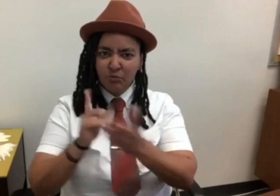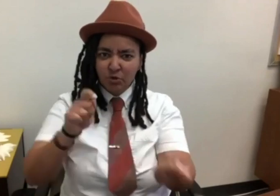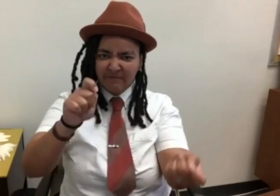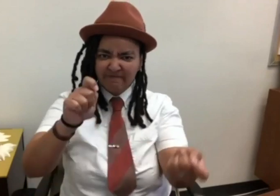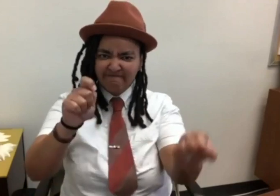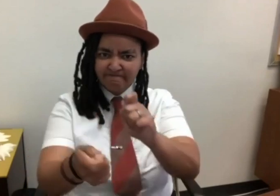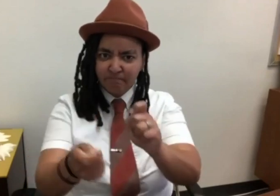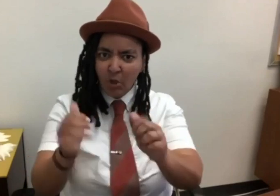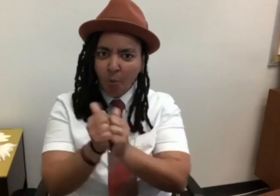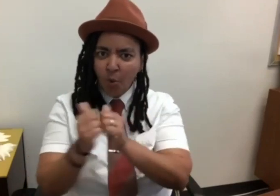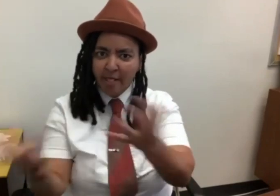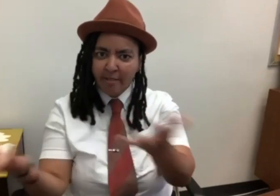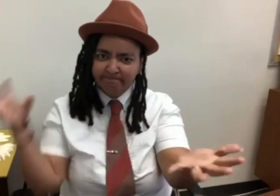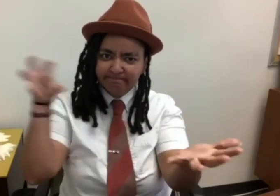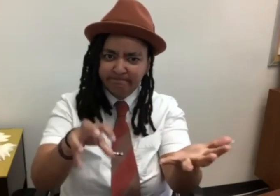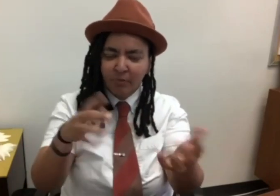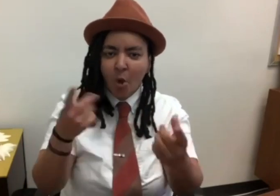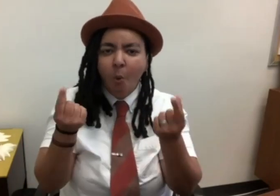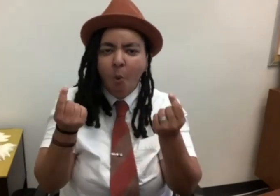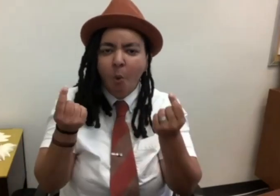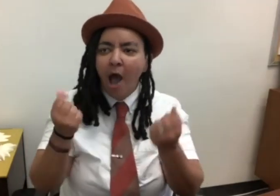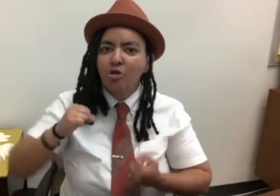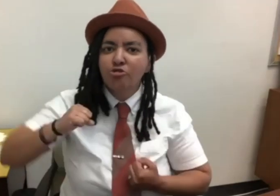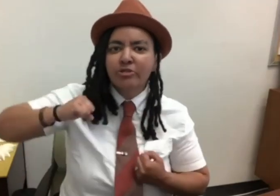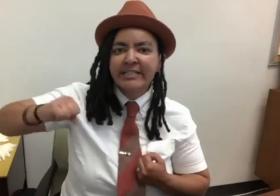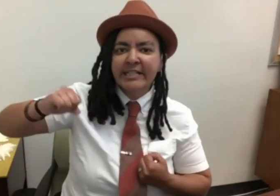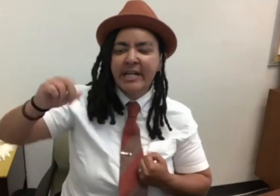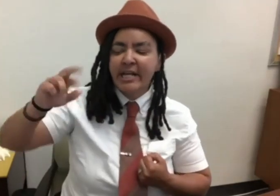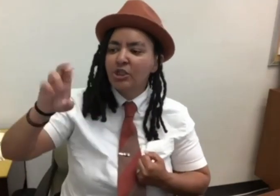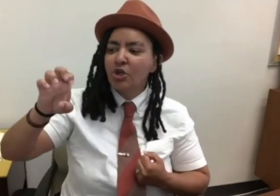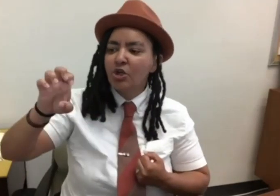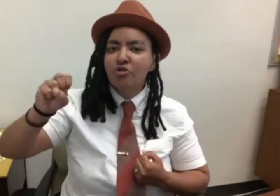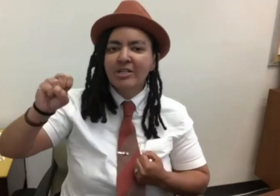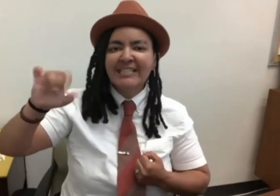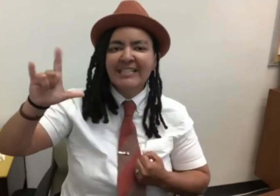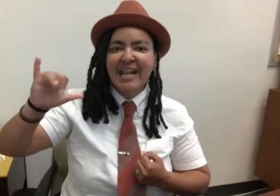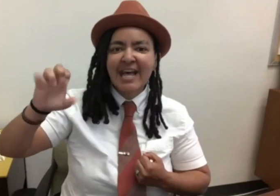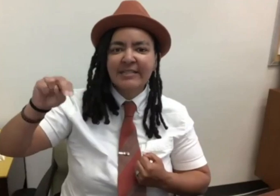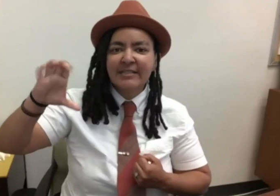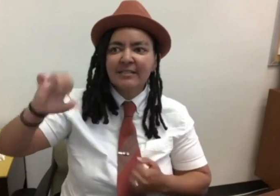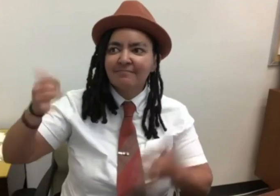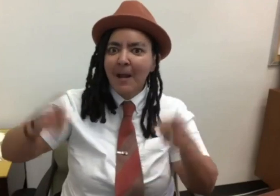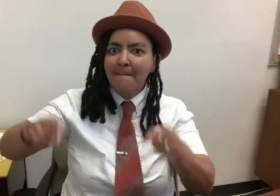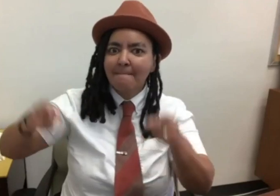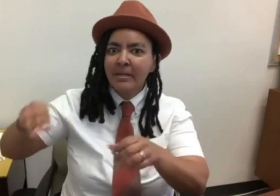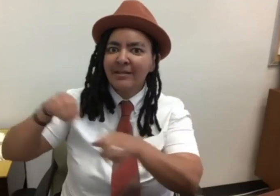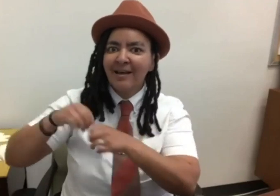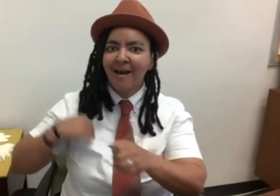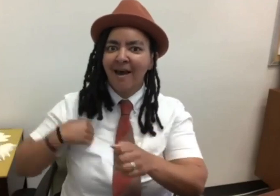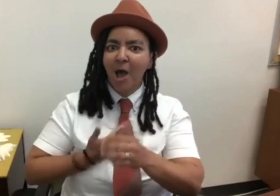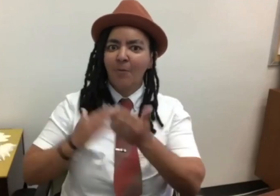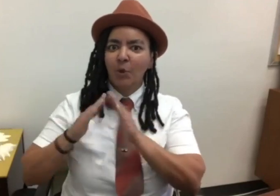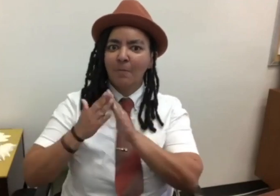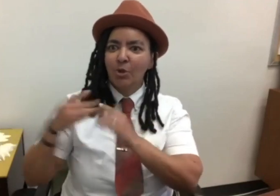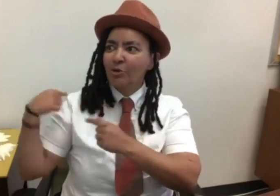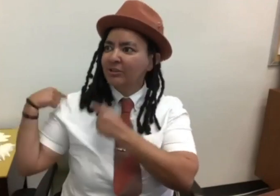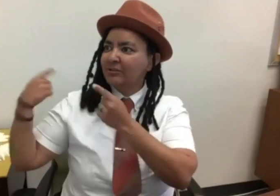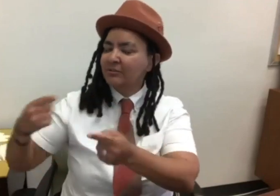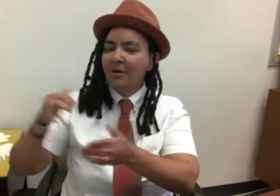curriculum, we've got to find ways to create a motivation and what's happening in